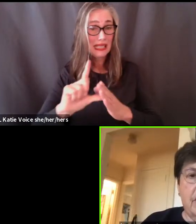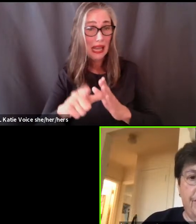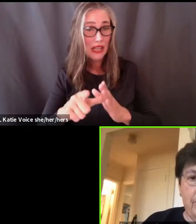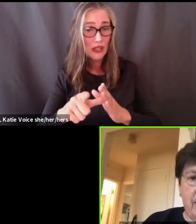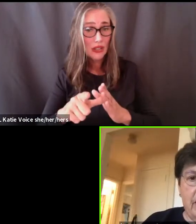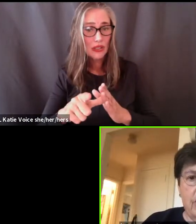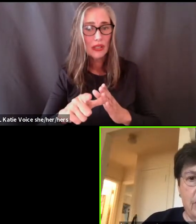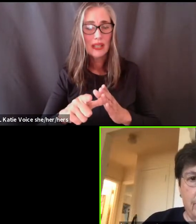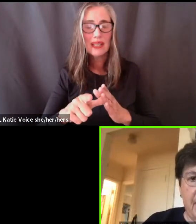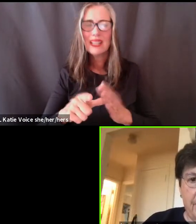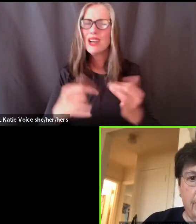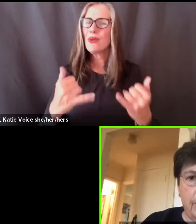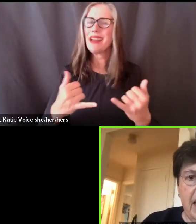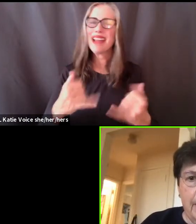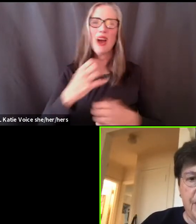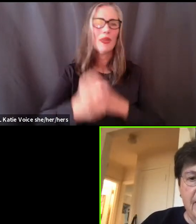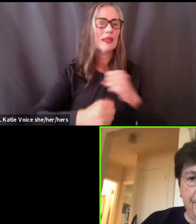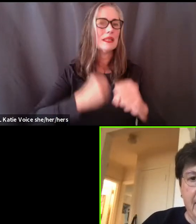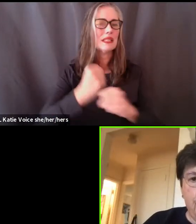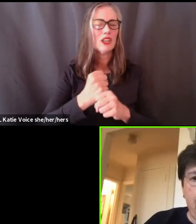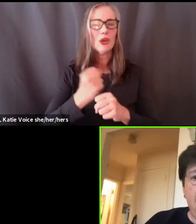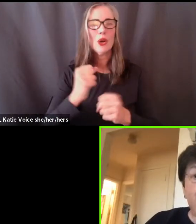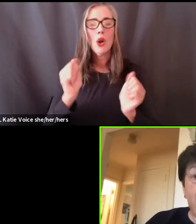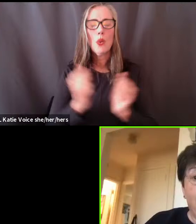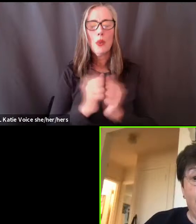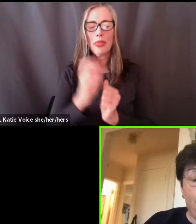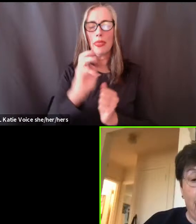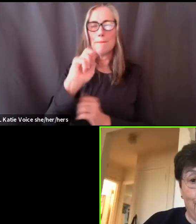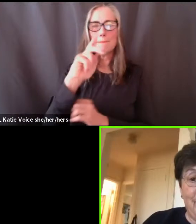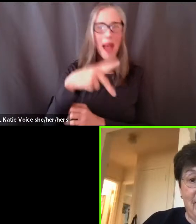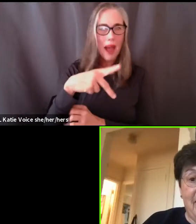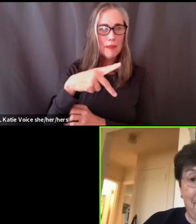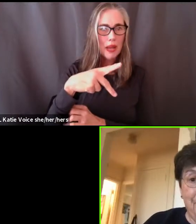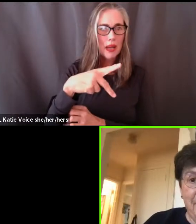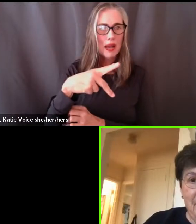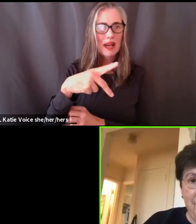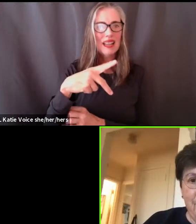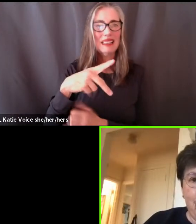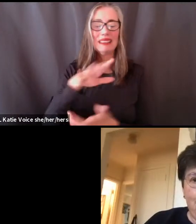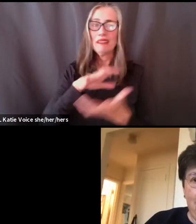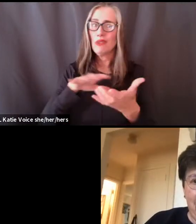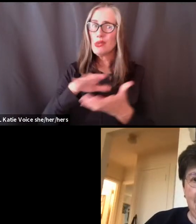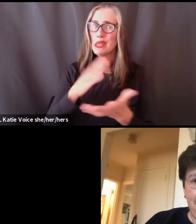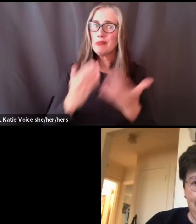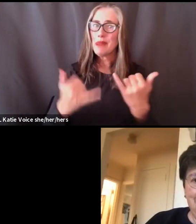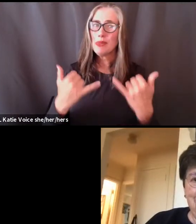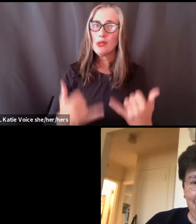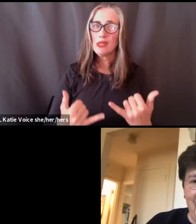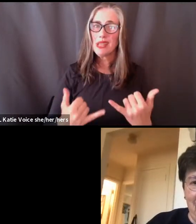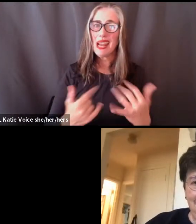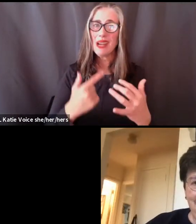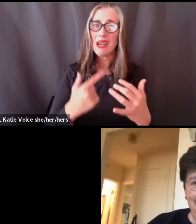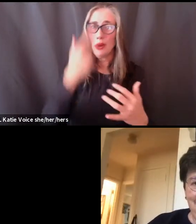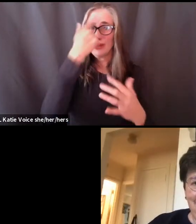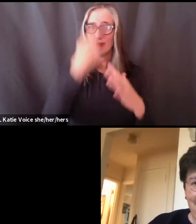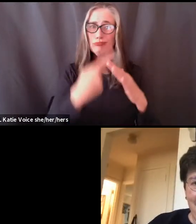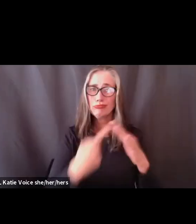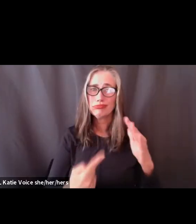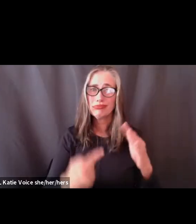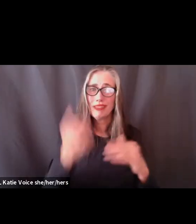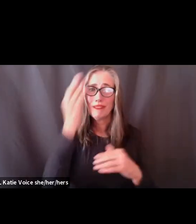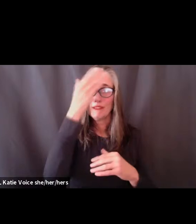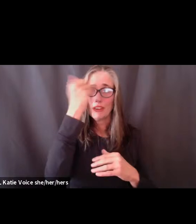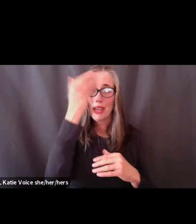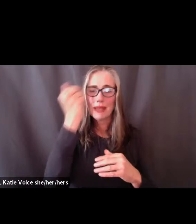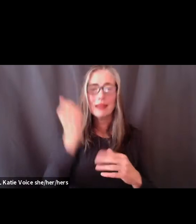lot that's confusing this year about the new maps, and we may forget what we heard today. I have no doubt that the